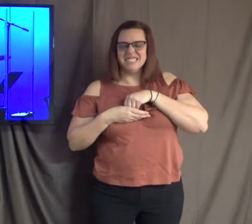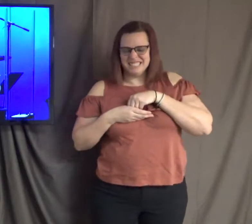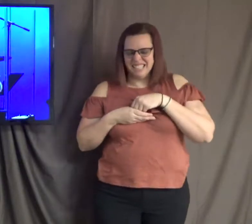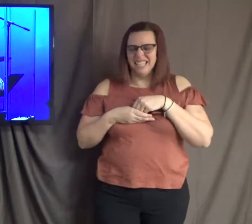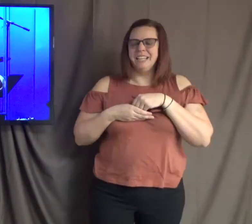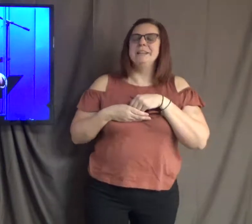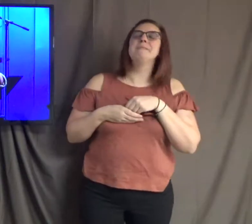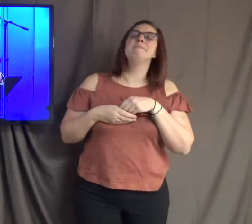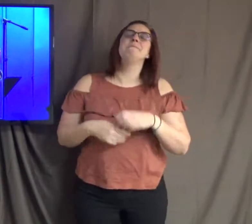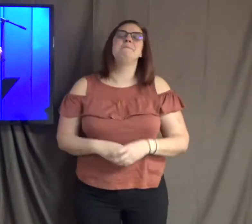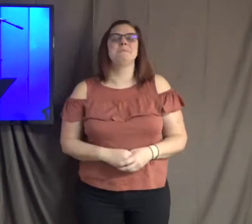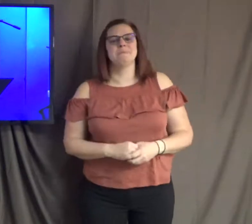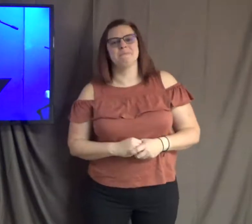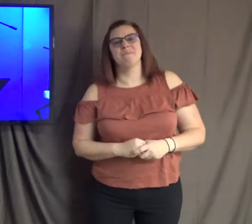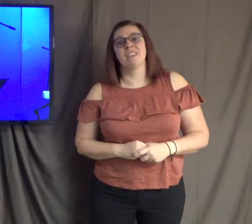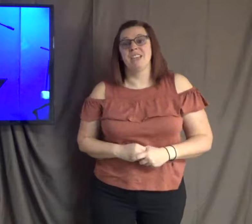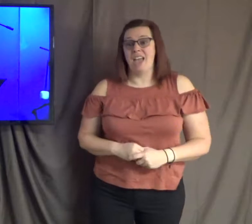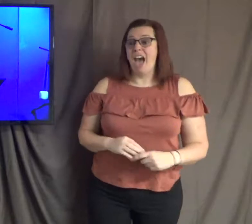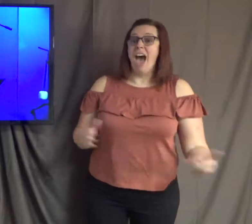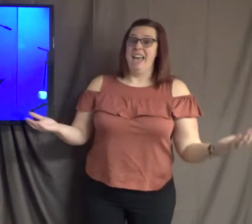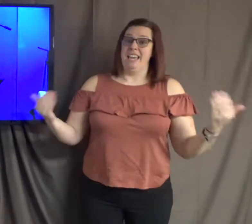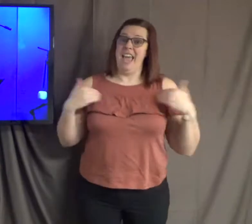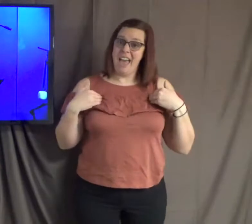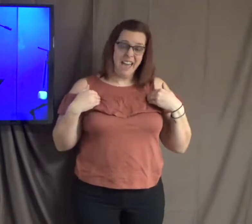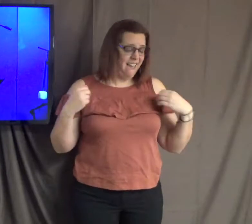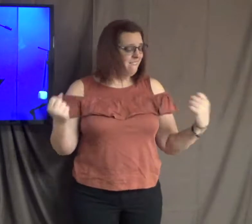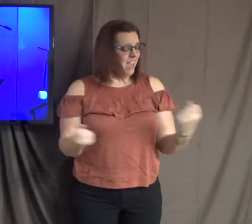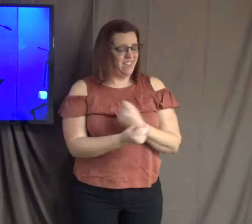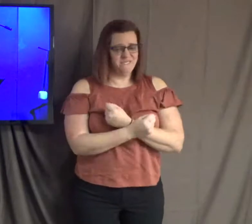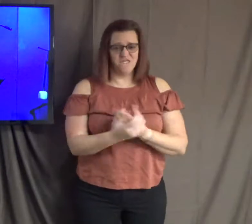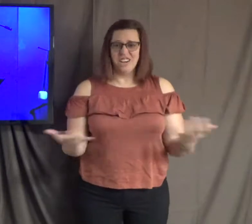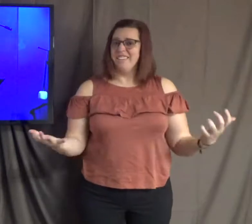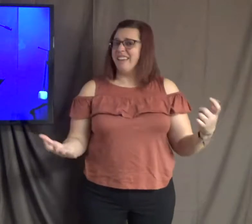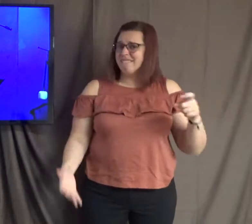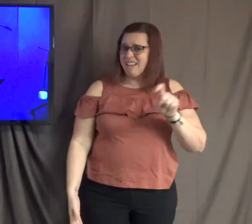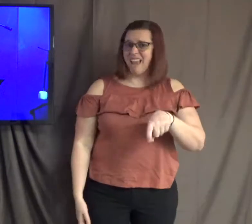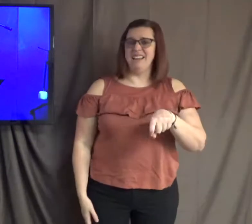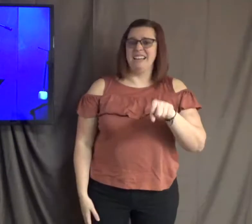inside you, and you have all you